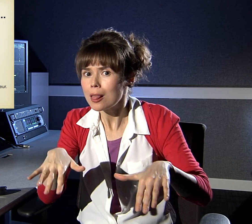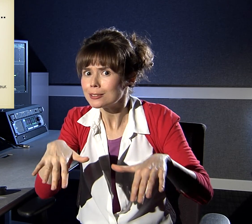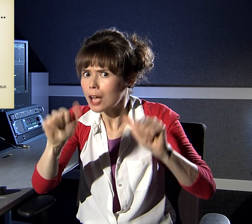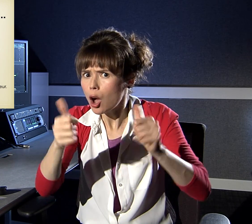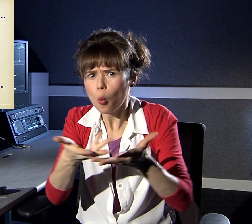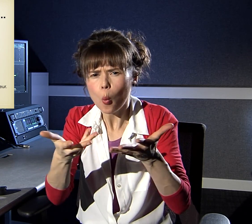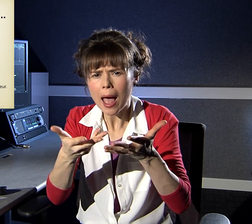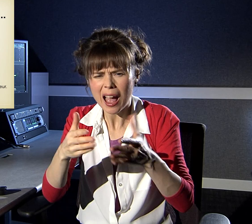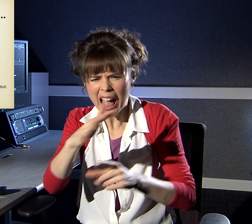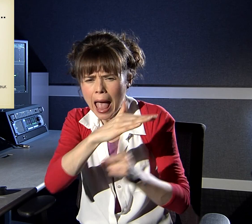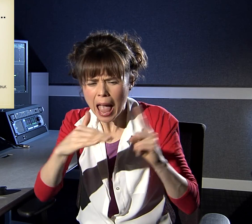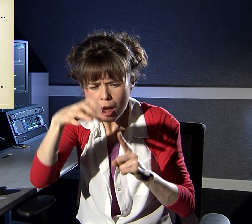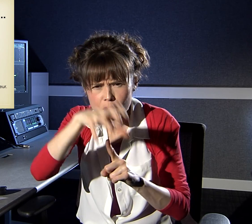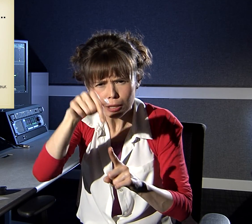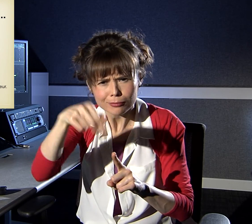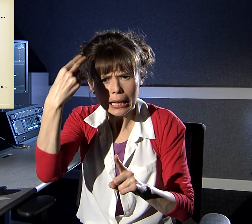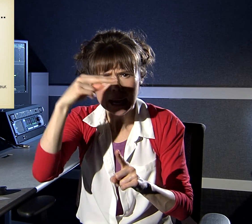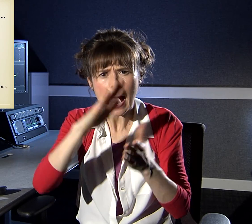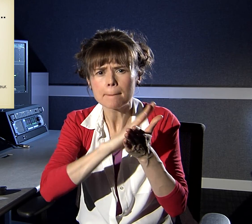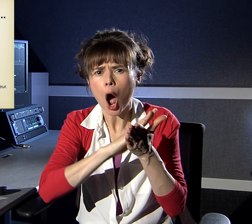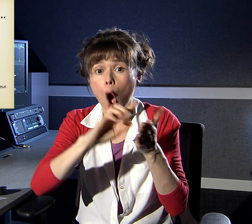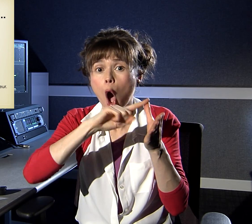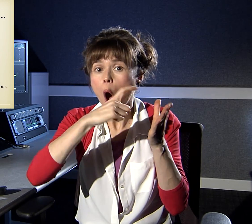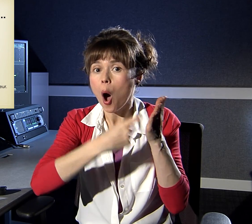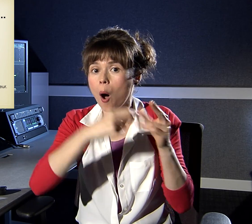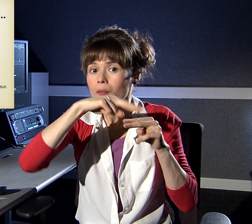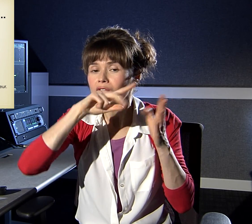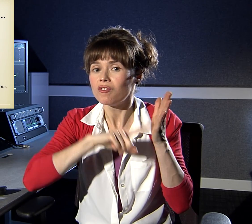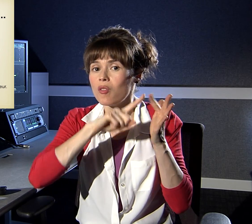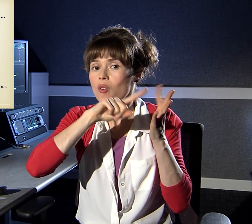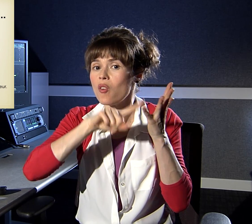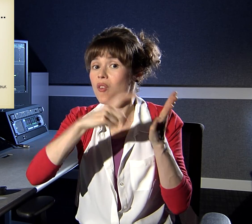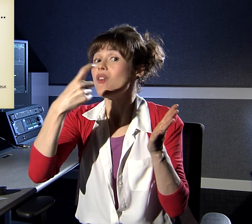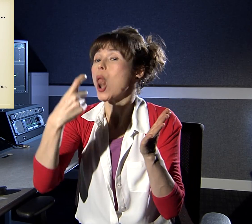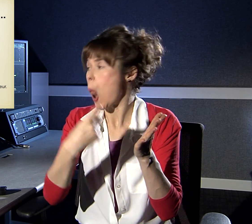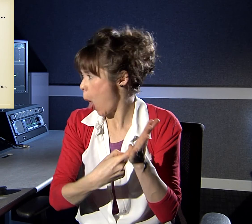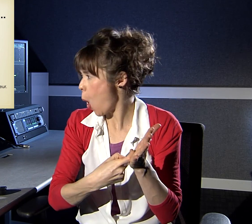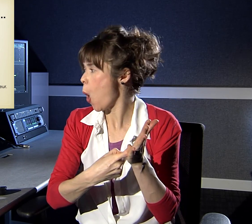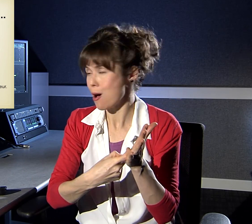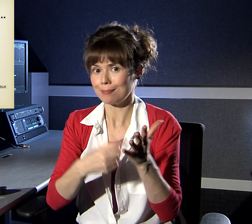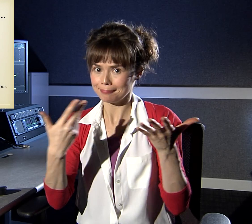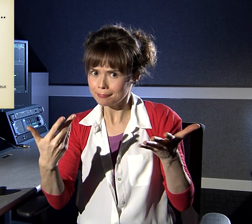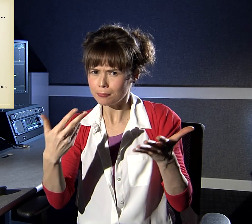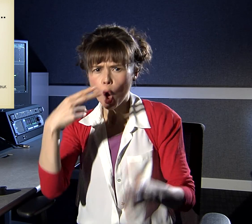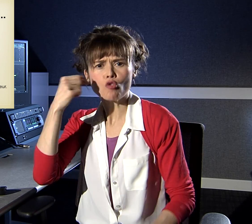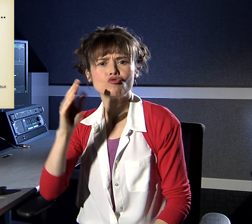The battle begins in an area called Harfleur.